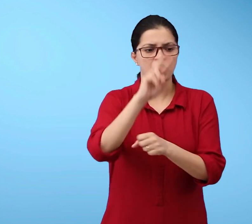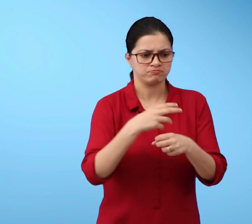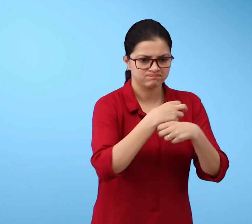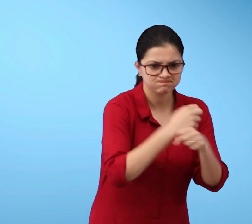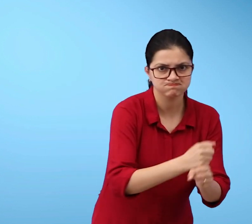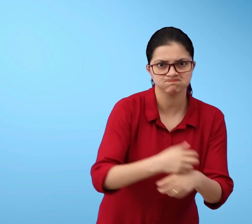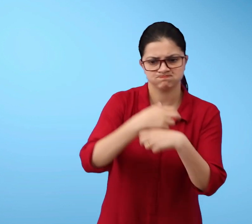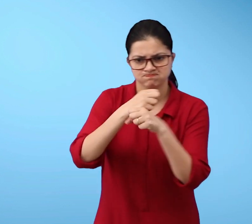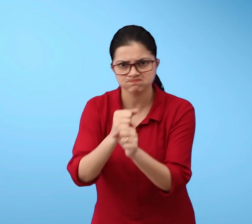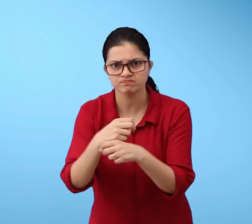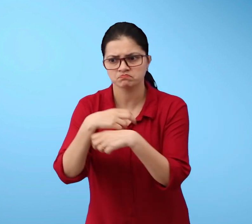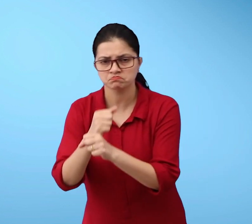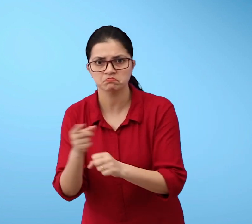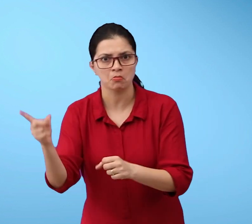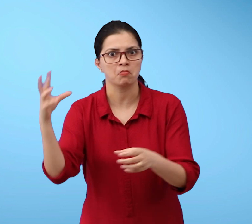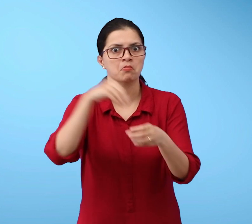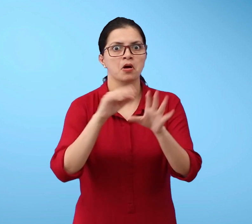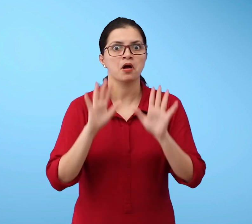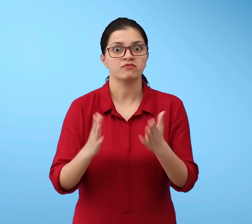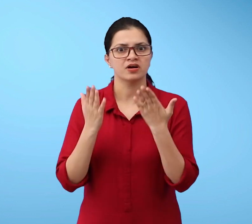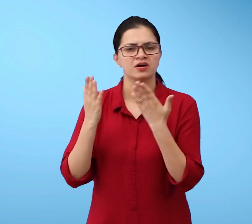who prepared a grammar for Sanskrit.